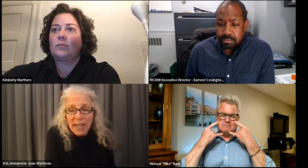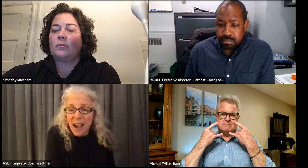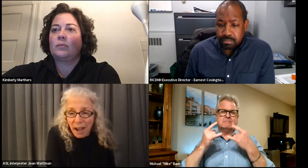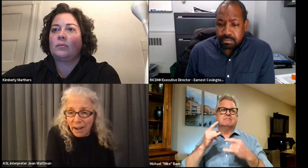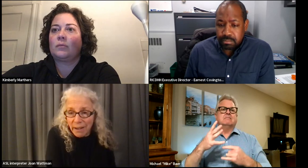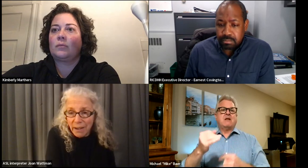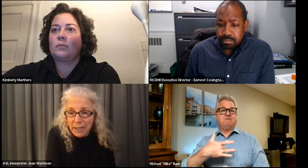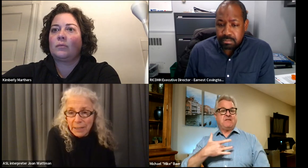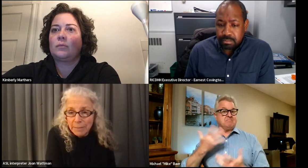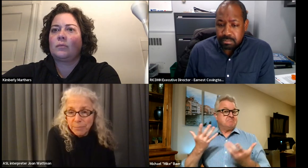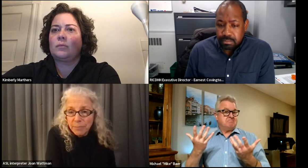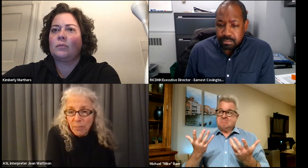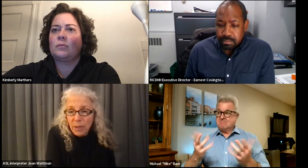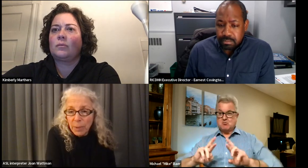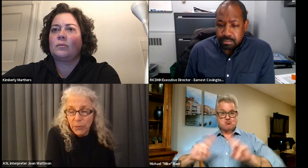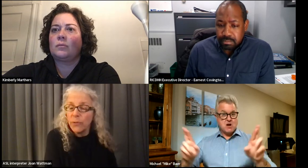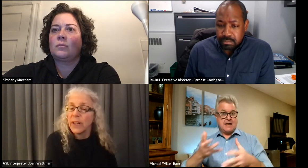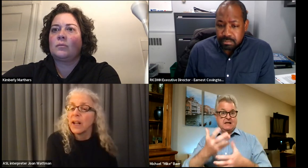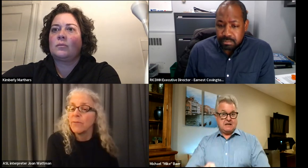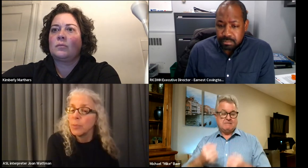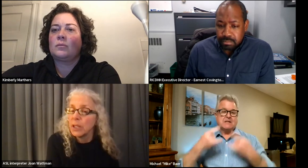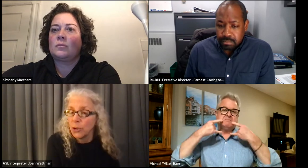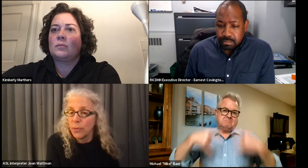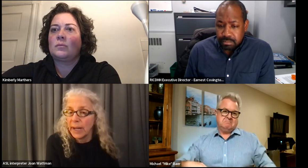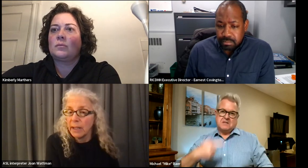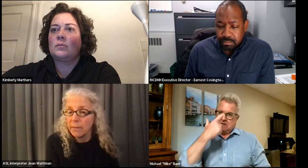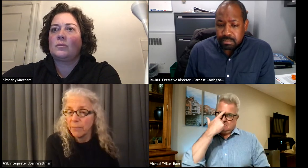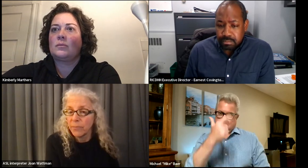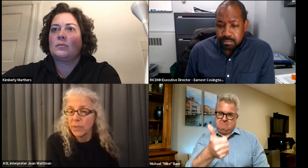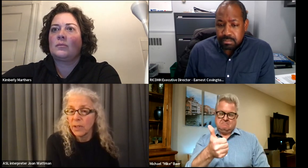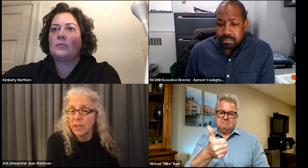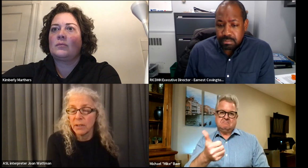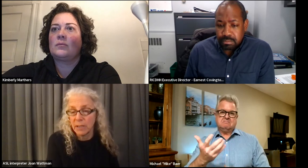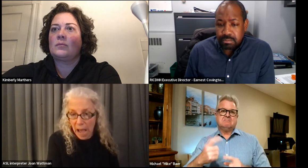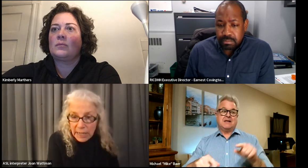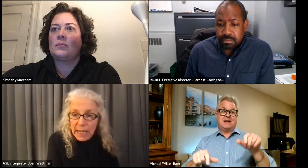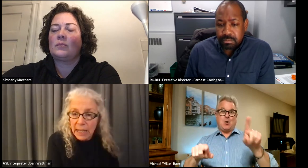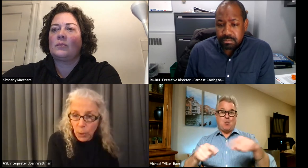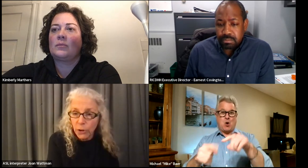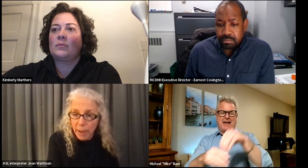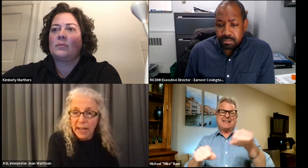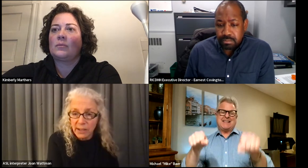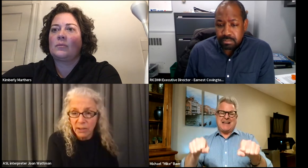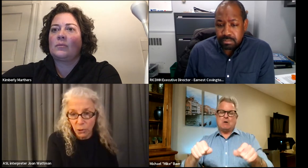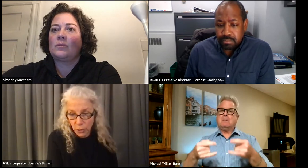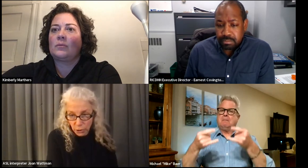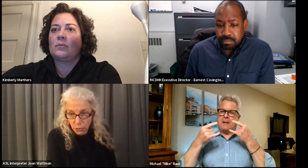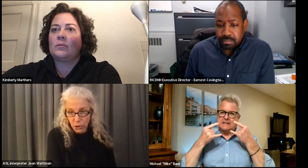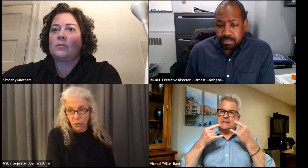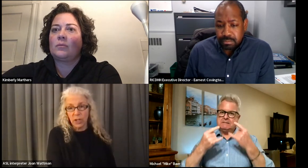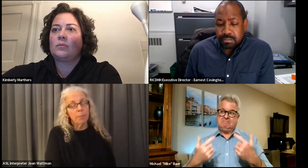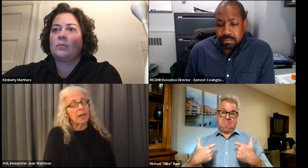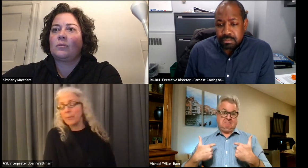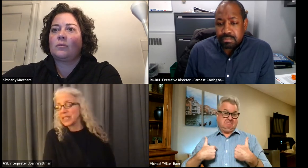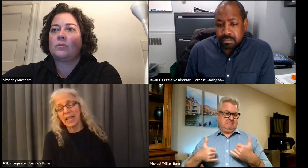your mask on. But if you feel comfortable and you're ready to not wear your mask, you can do